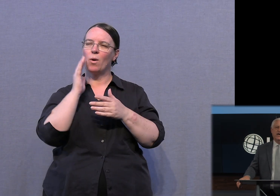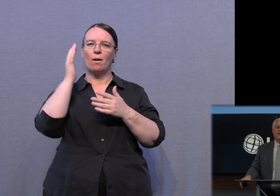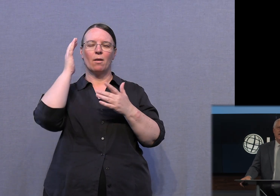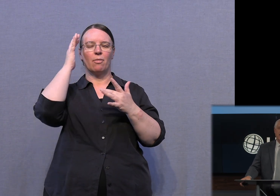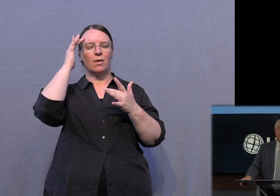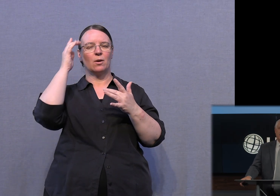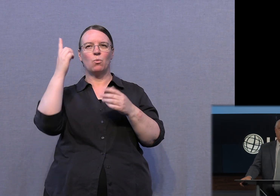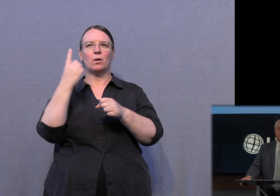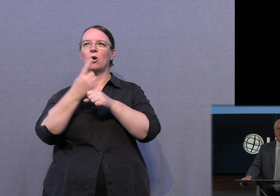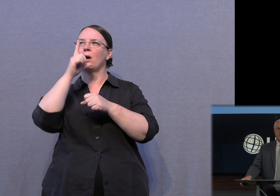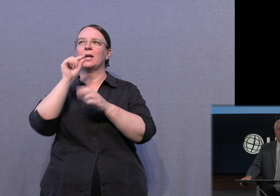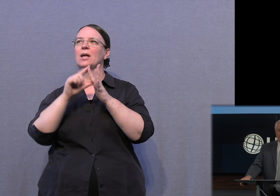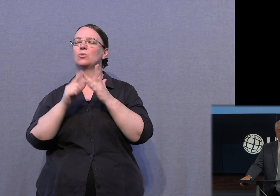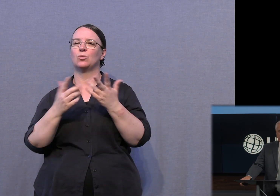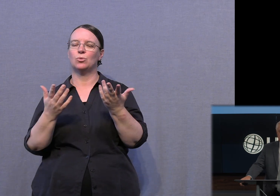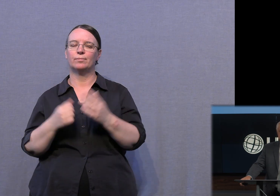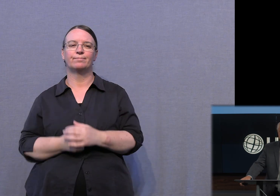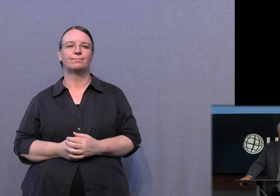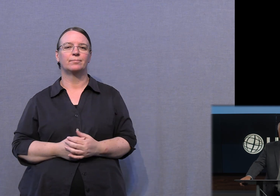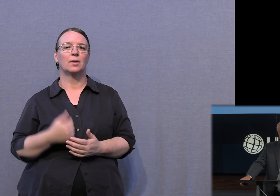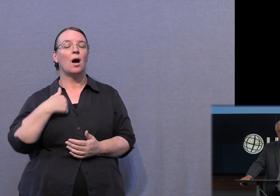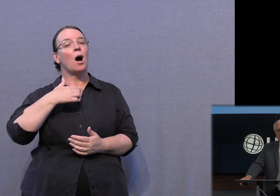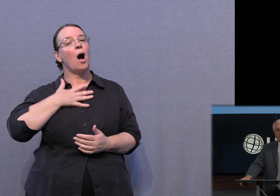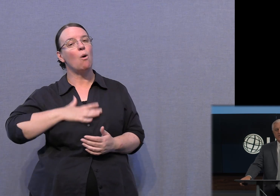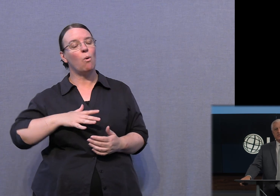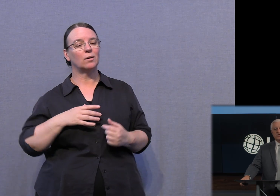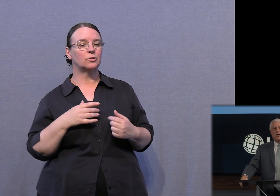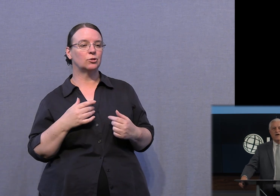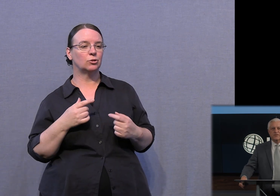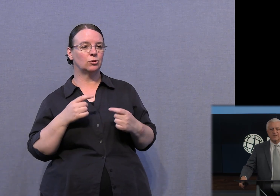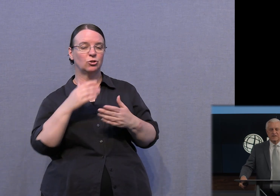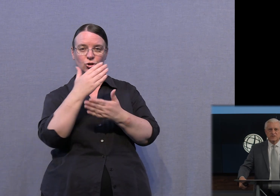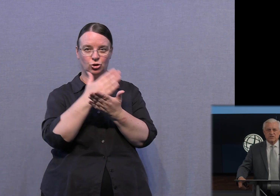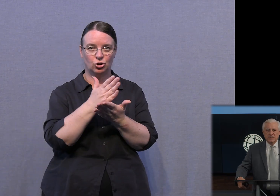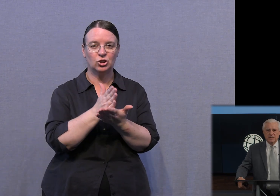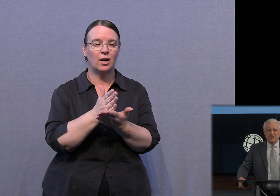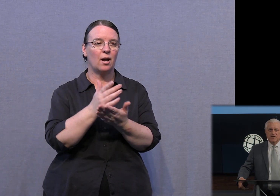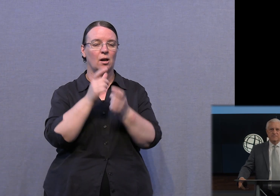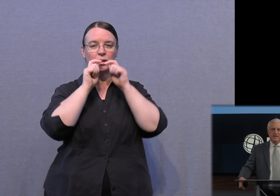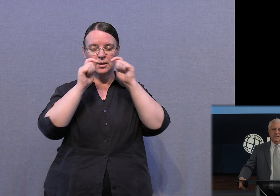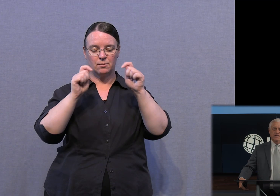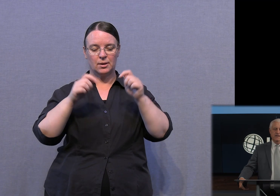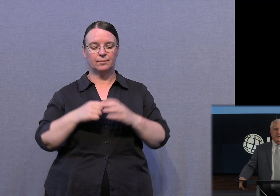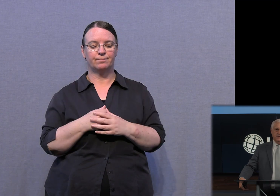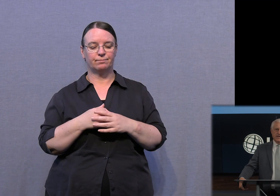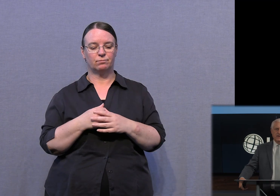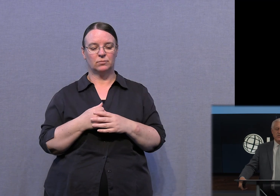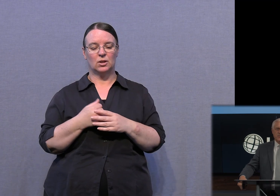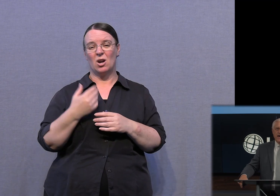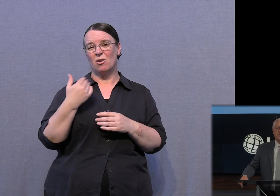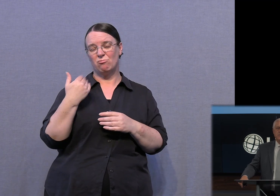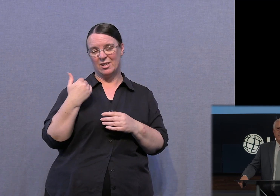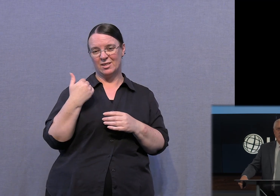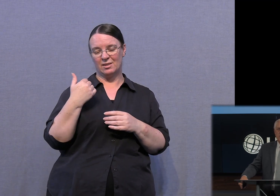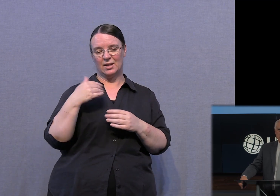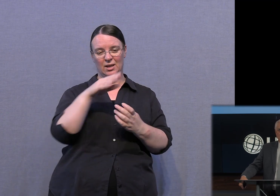like to share a simple testimony I shared when I preached the General Conference message in St. Louis.